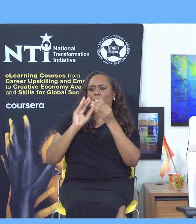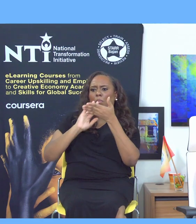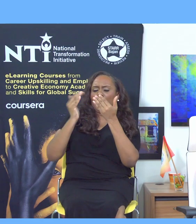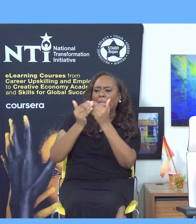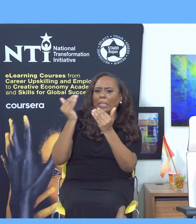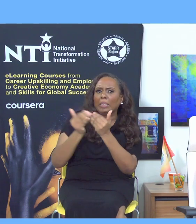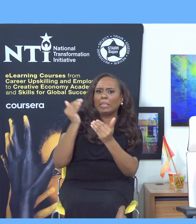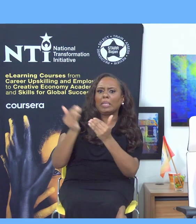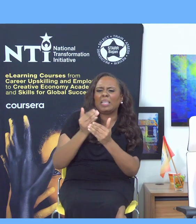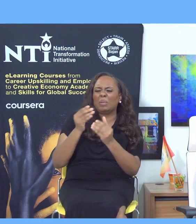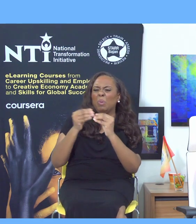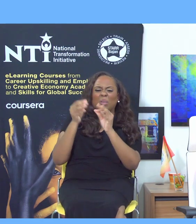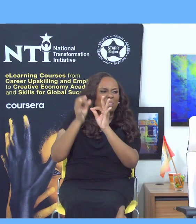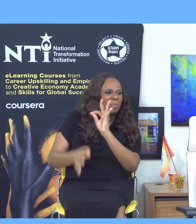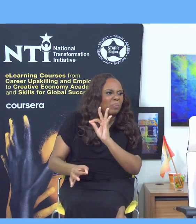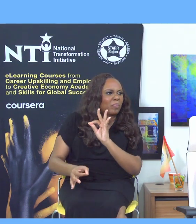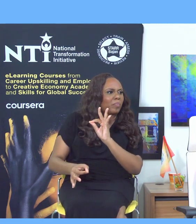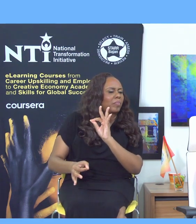basic